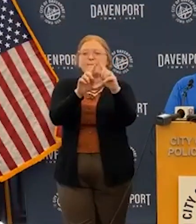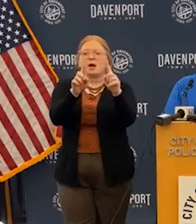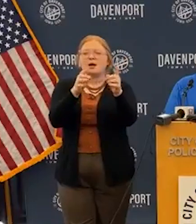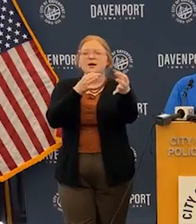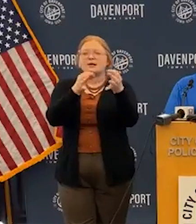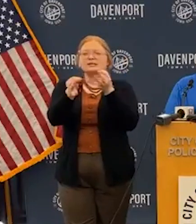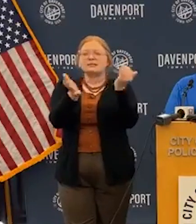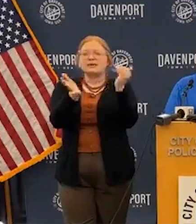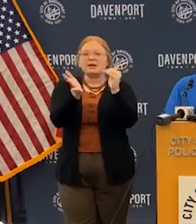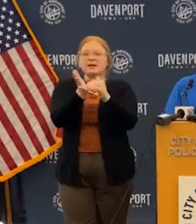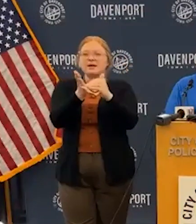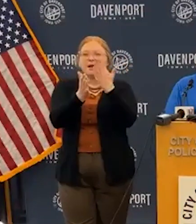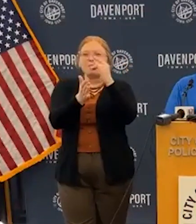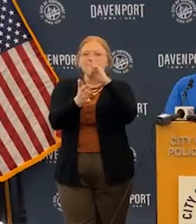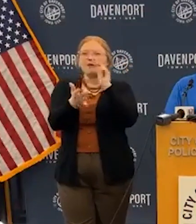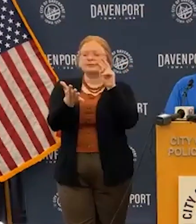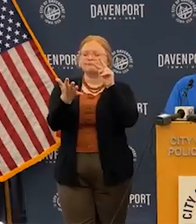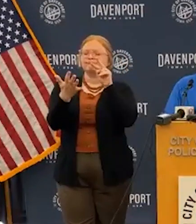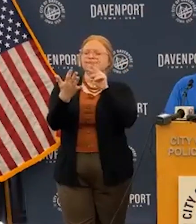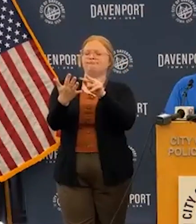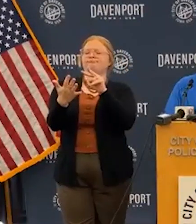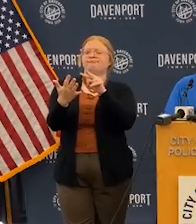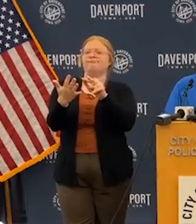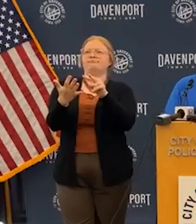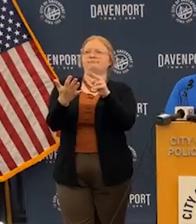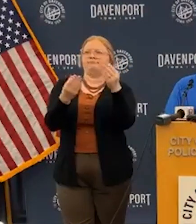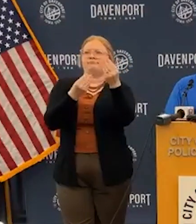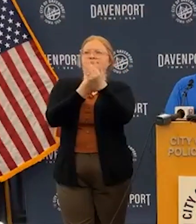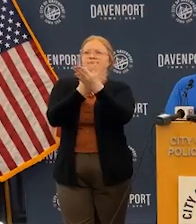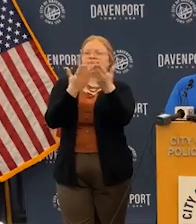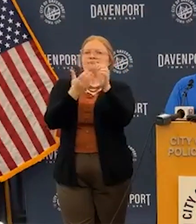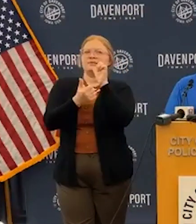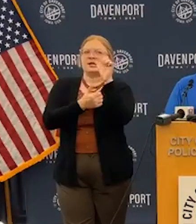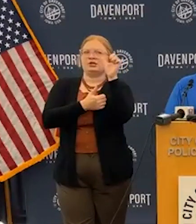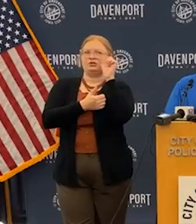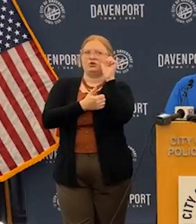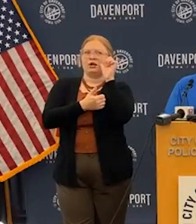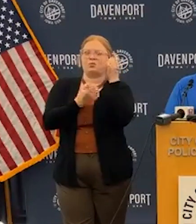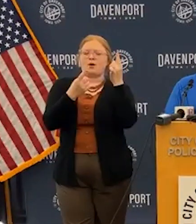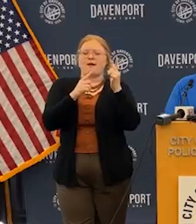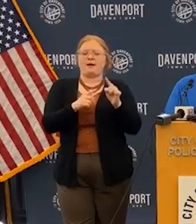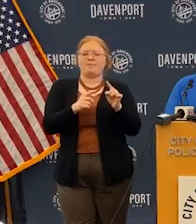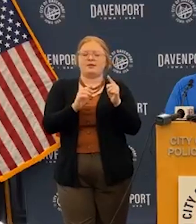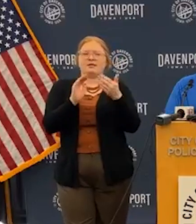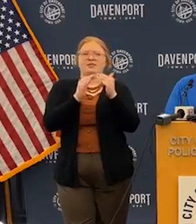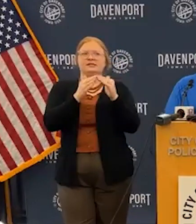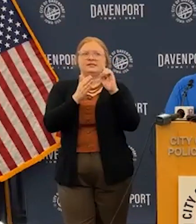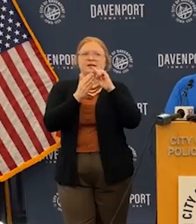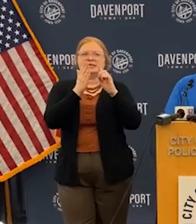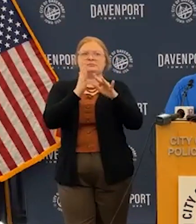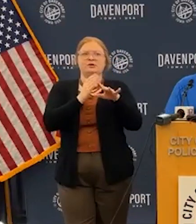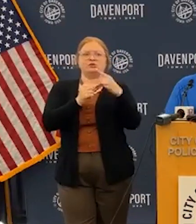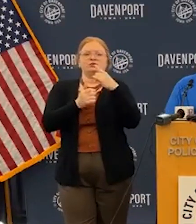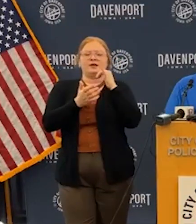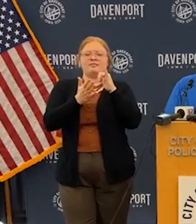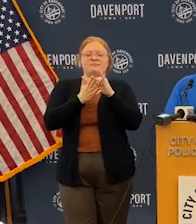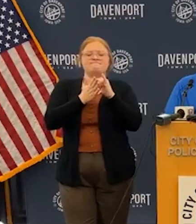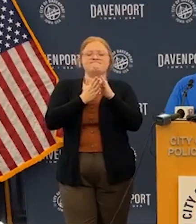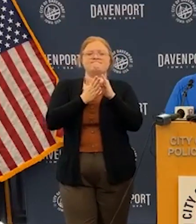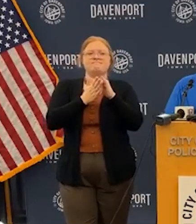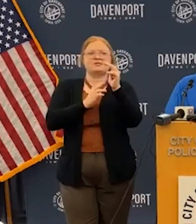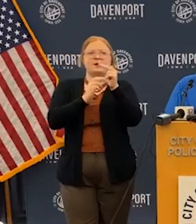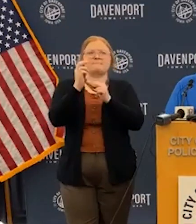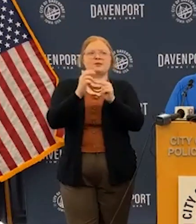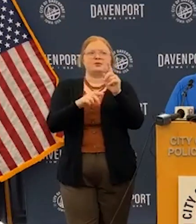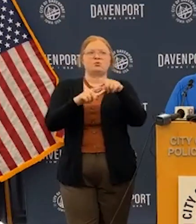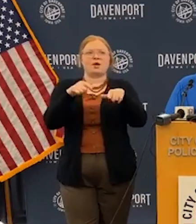those documents that were released yesterday, the city inspectors found the building was uninhabitable, yet they hired this company to come